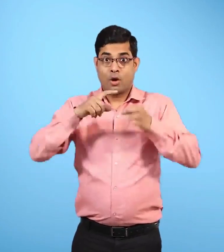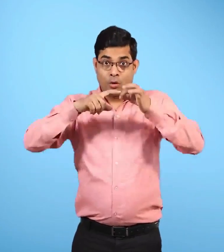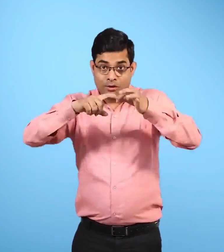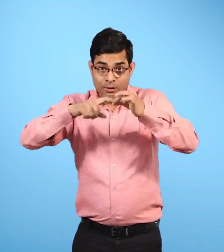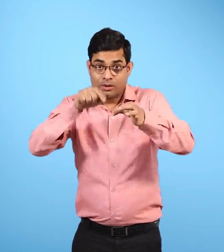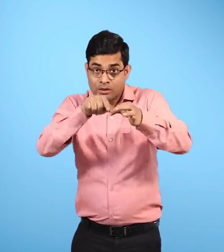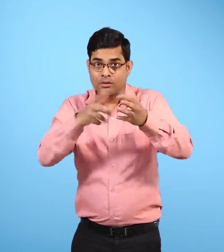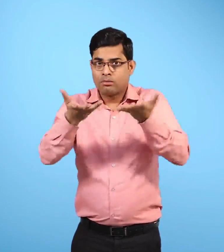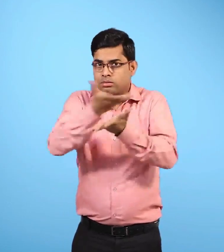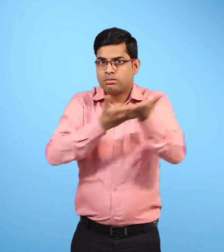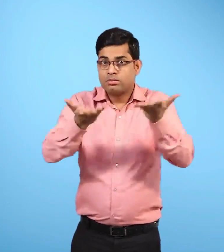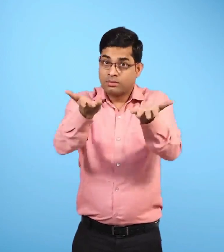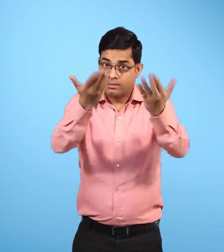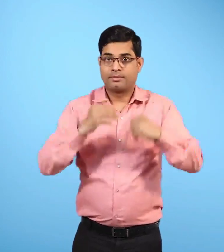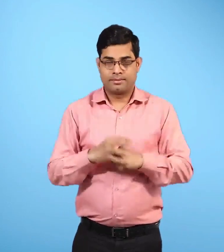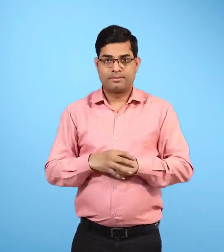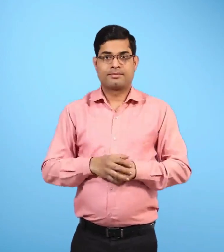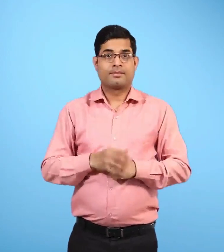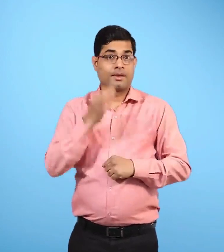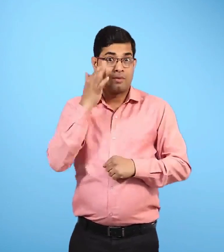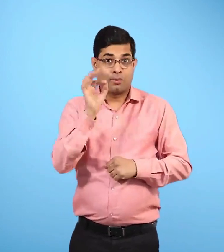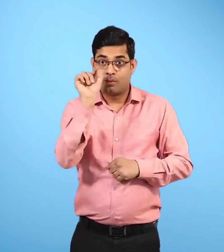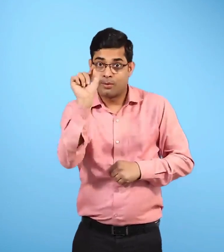Discuss the questions that follow. Notice: